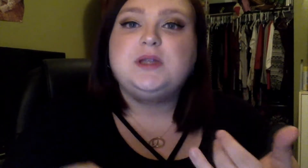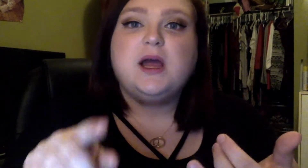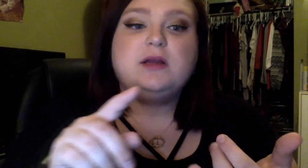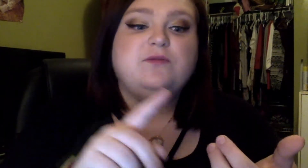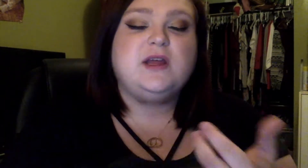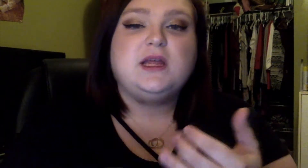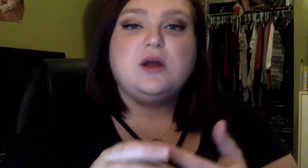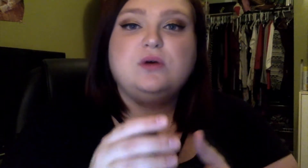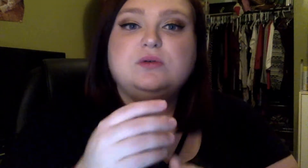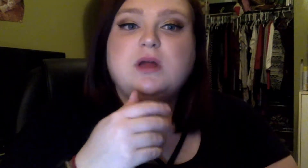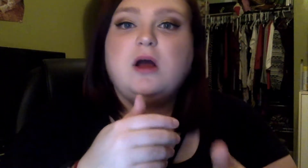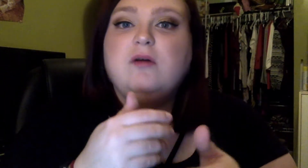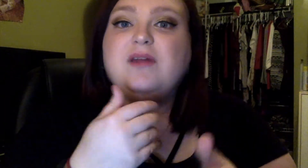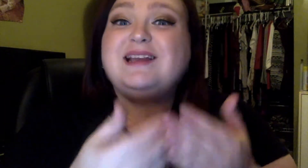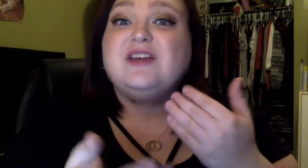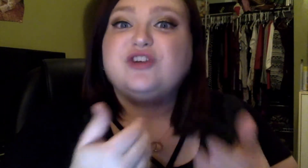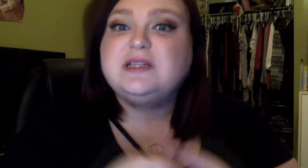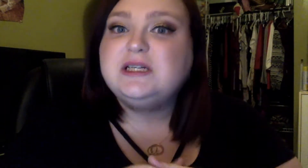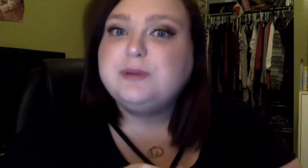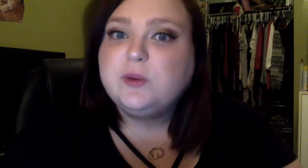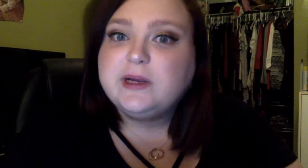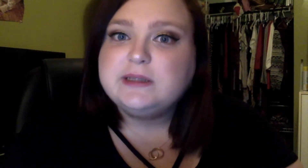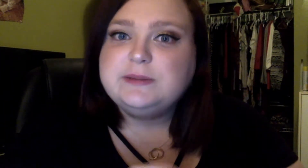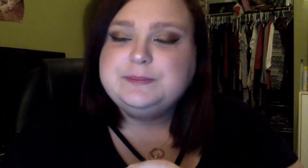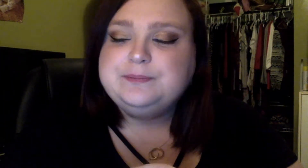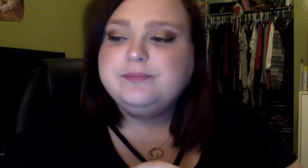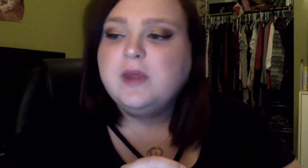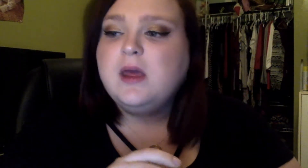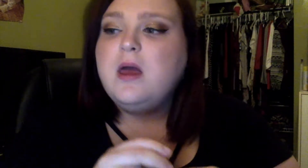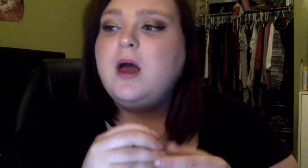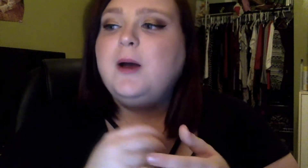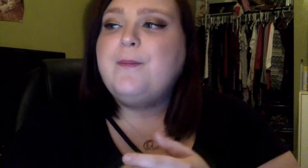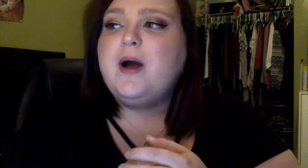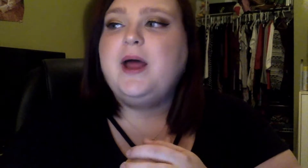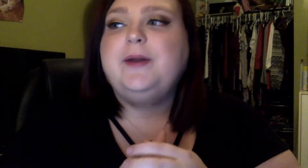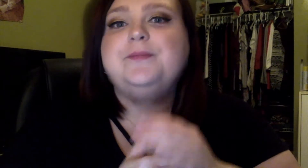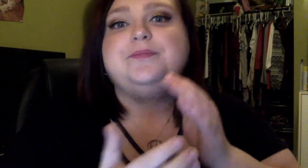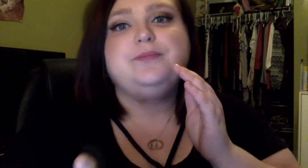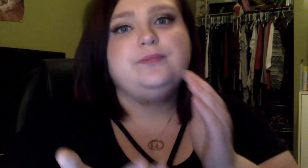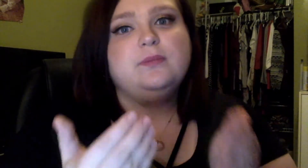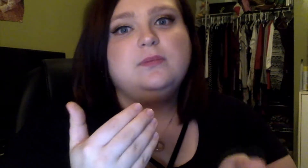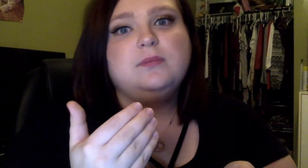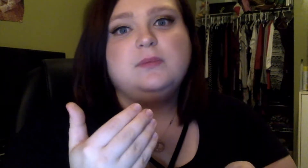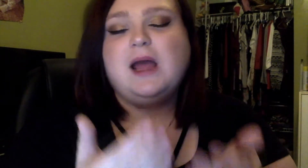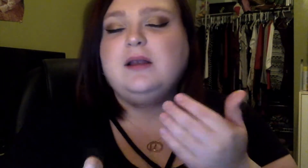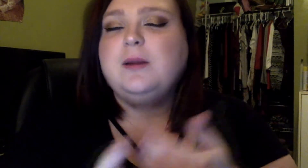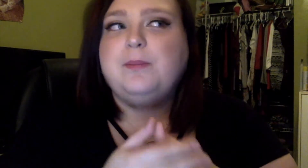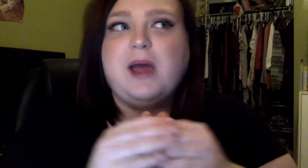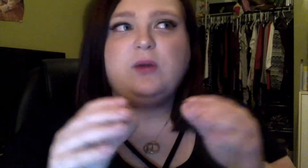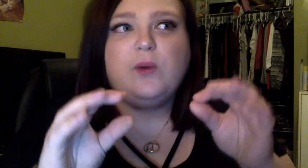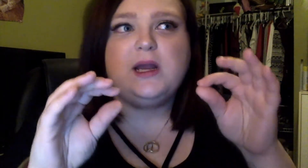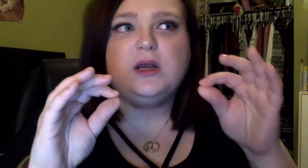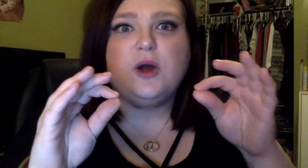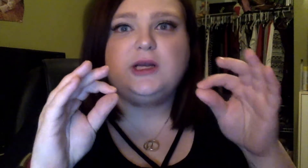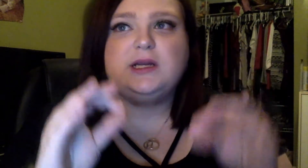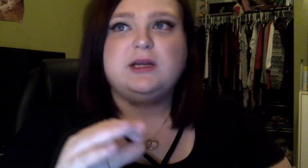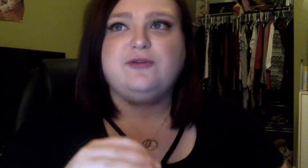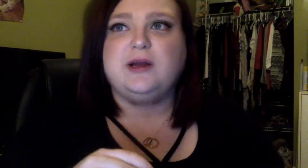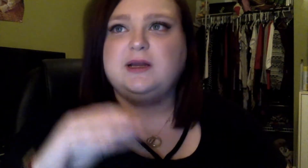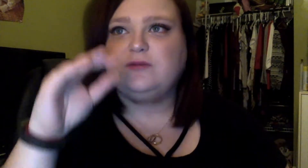website videos of like differences between them. But that's the best way to notice the difference. If